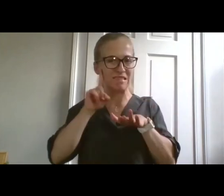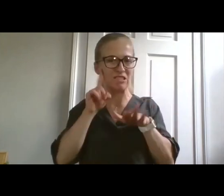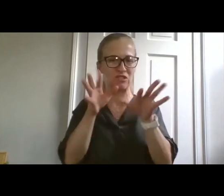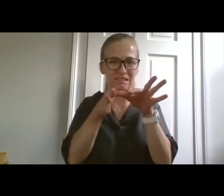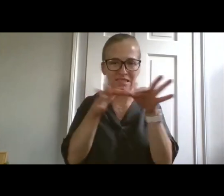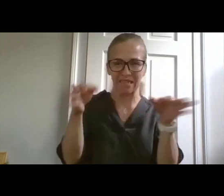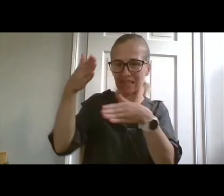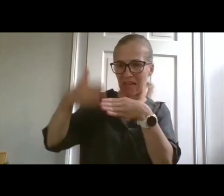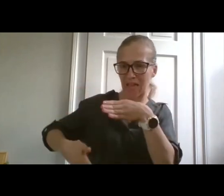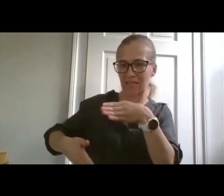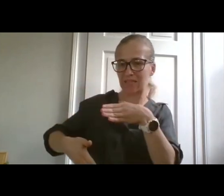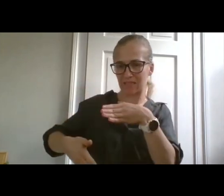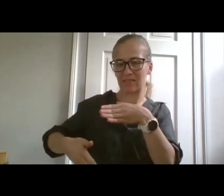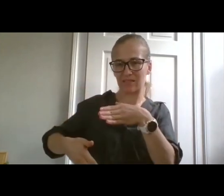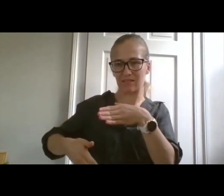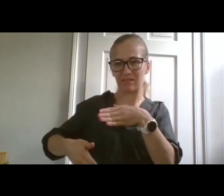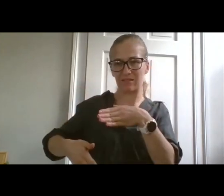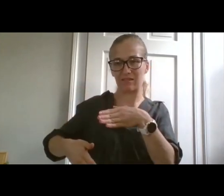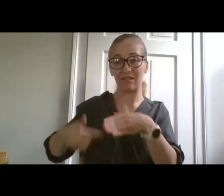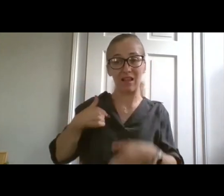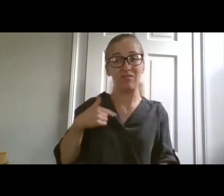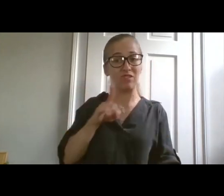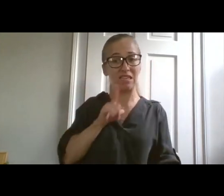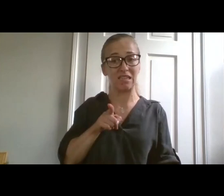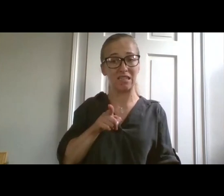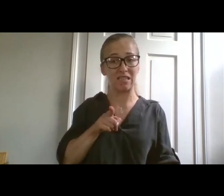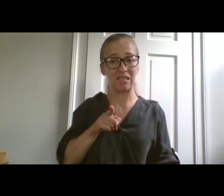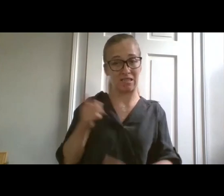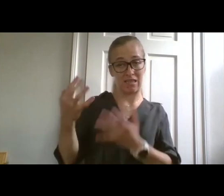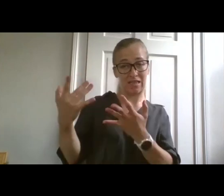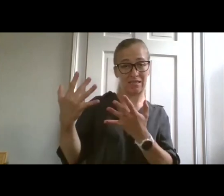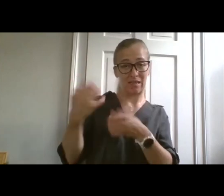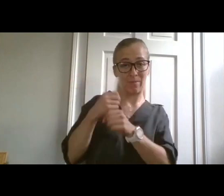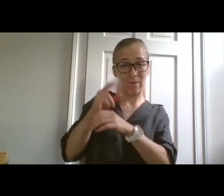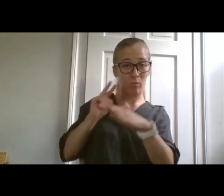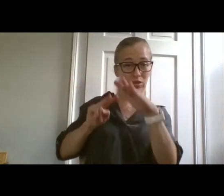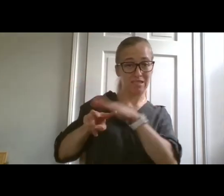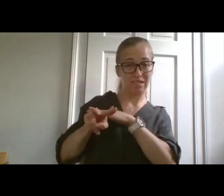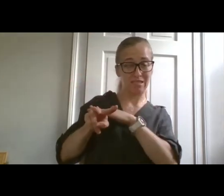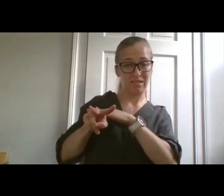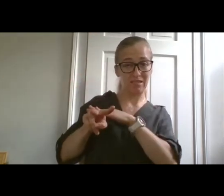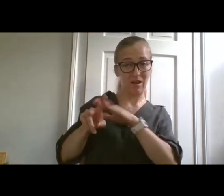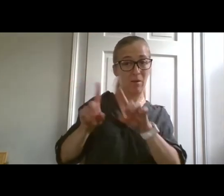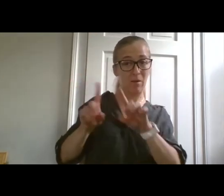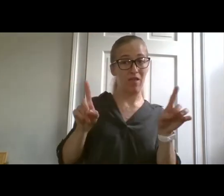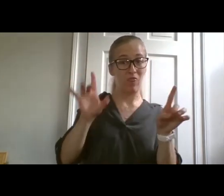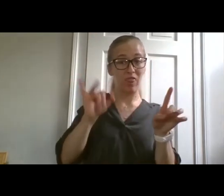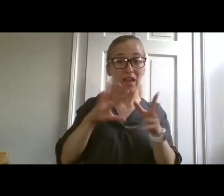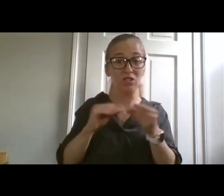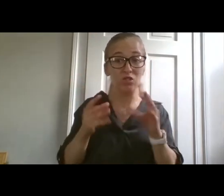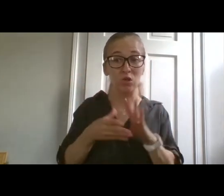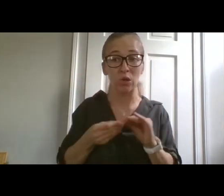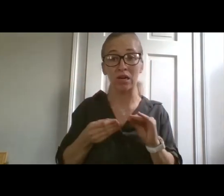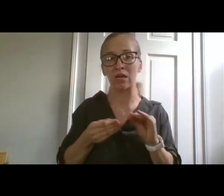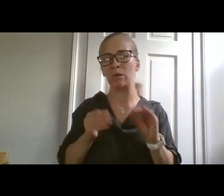end. And I generally hesitate to make predictions, but that story is